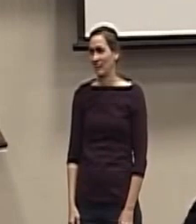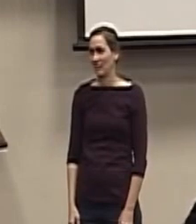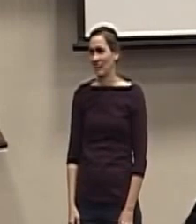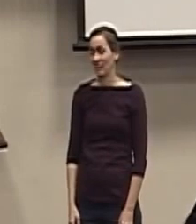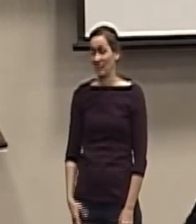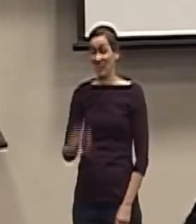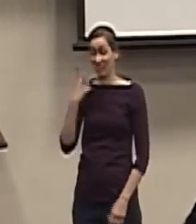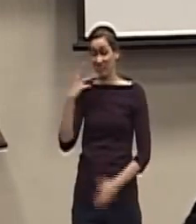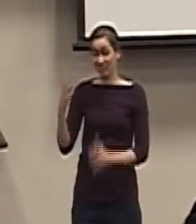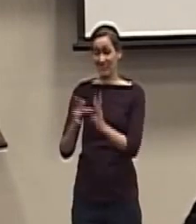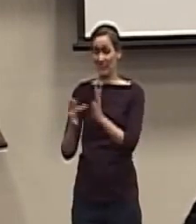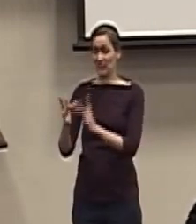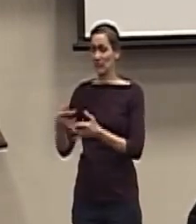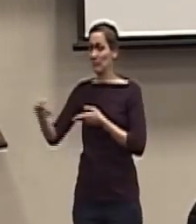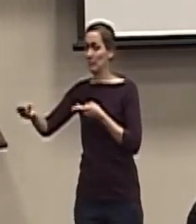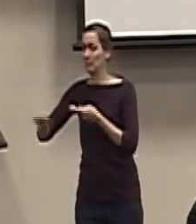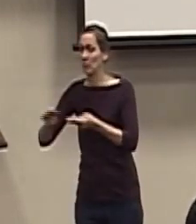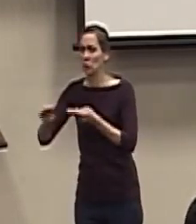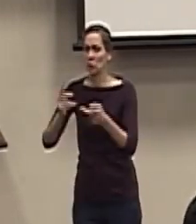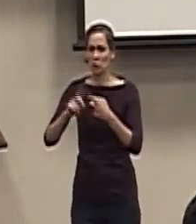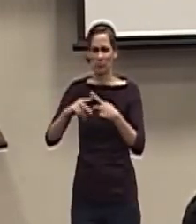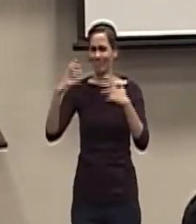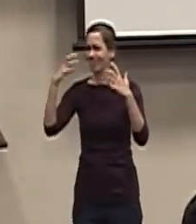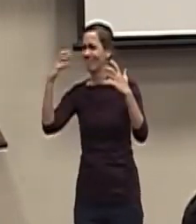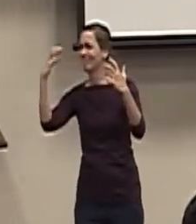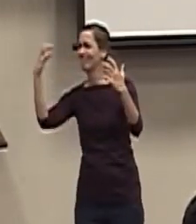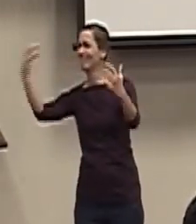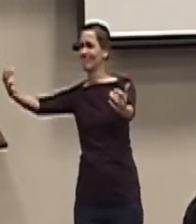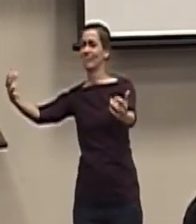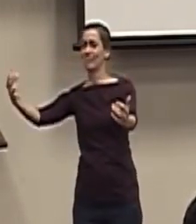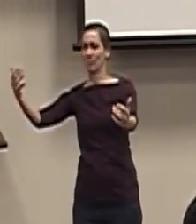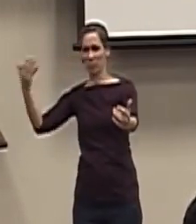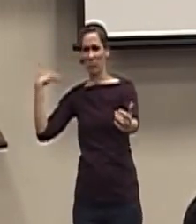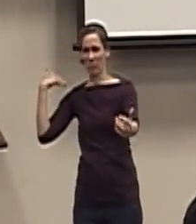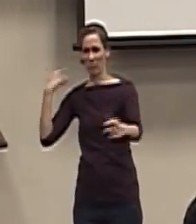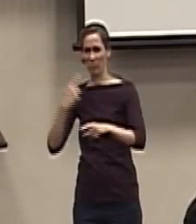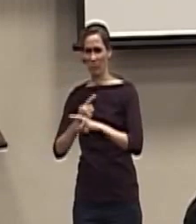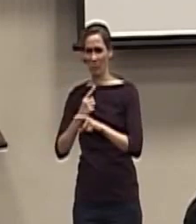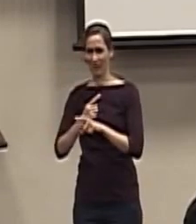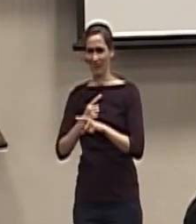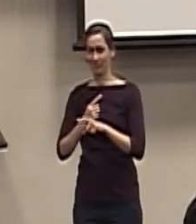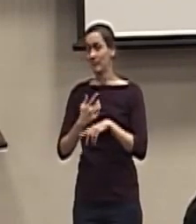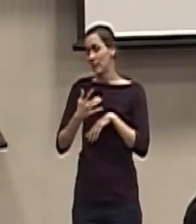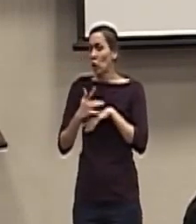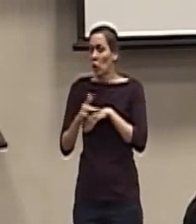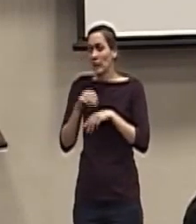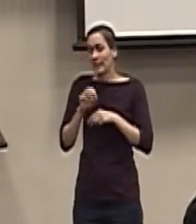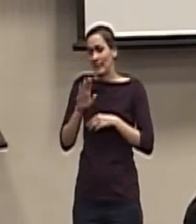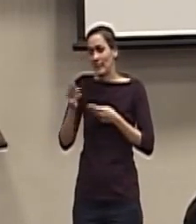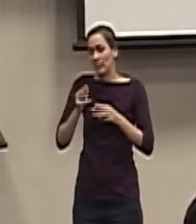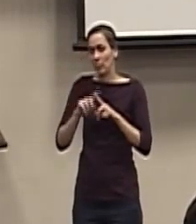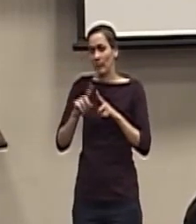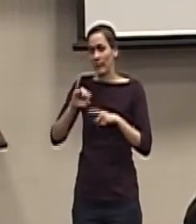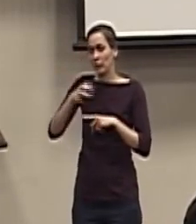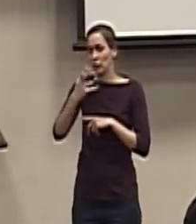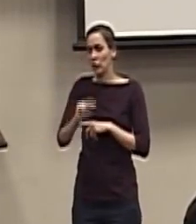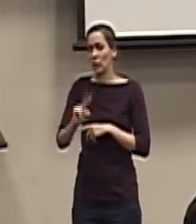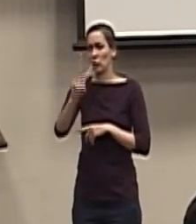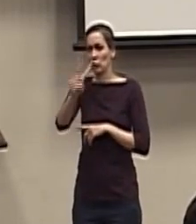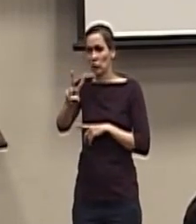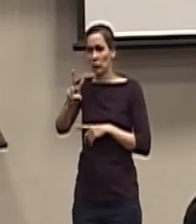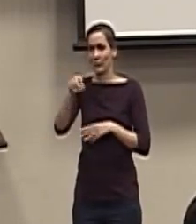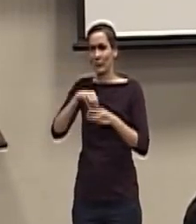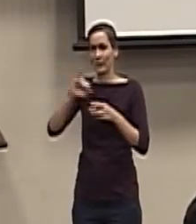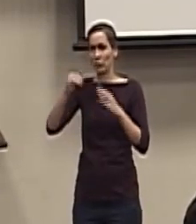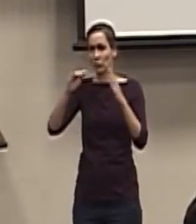They'd seen Jesus minister to the masses before, right? I know this is relatively early in his ministry, but in the end of John chapter 2, they're in